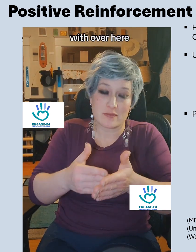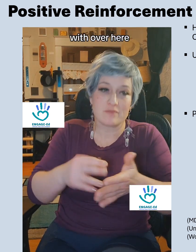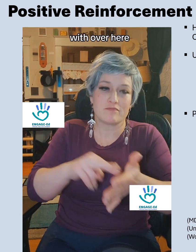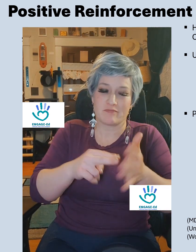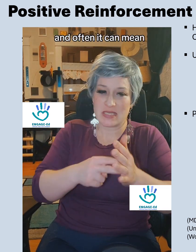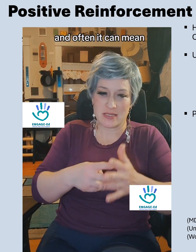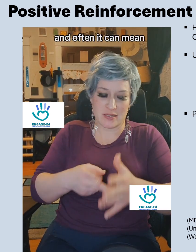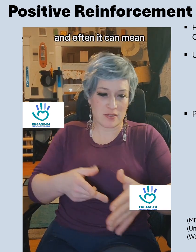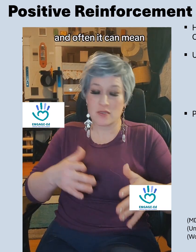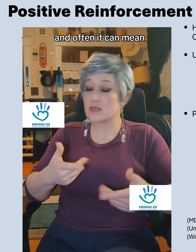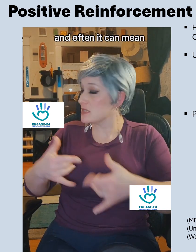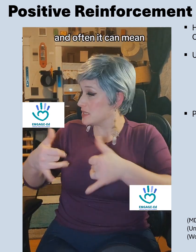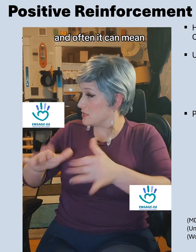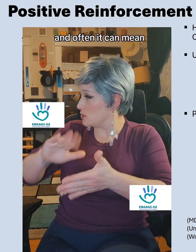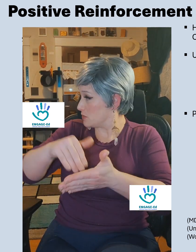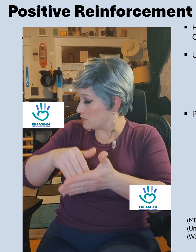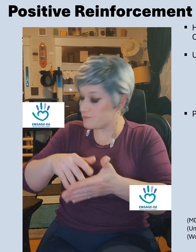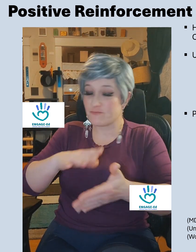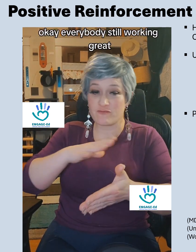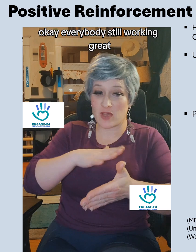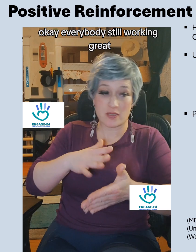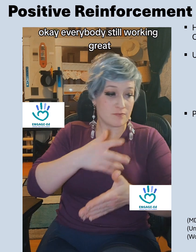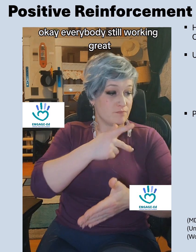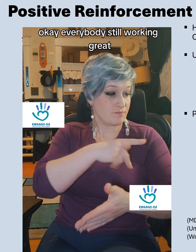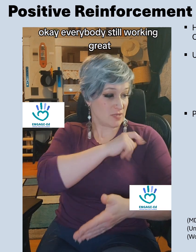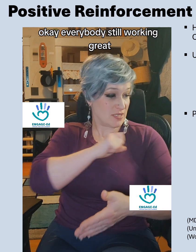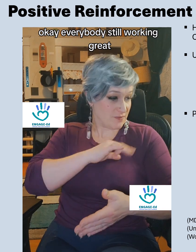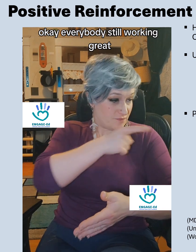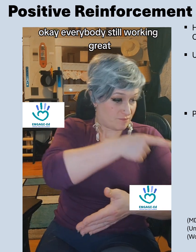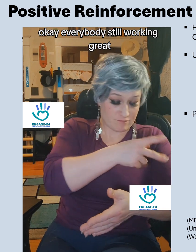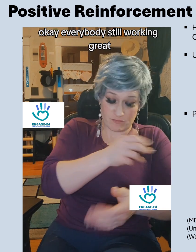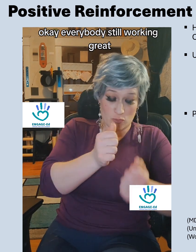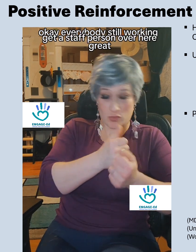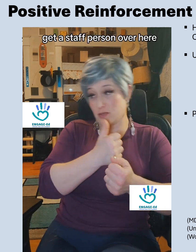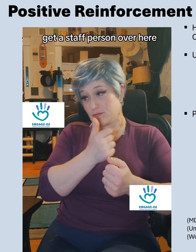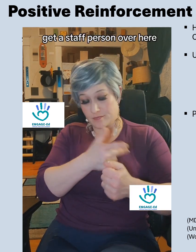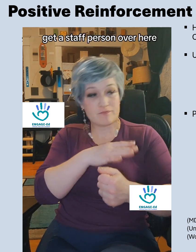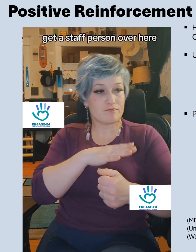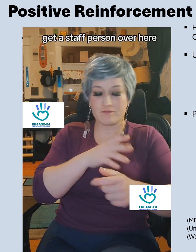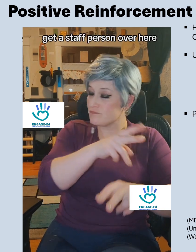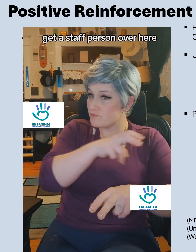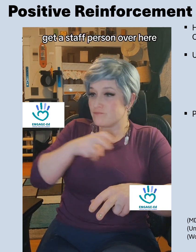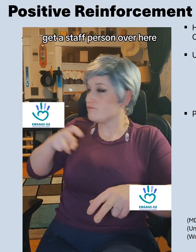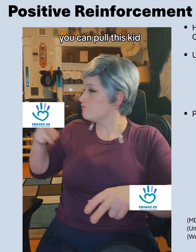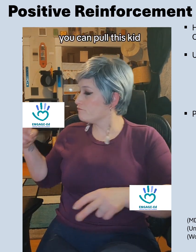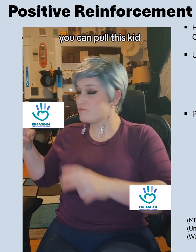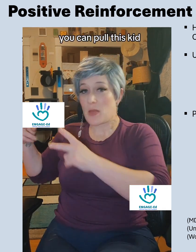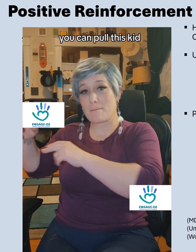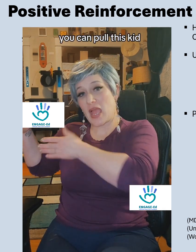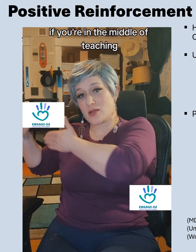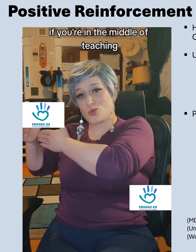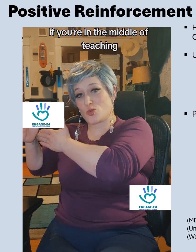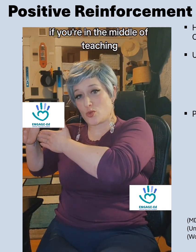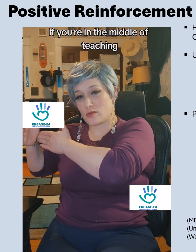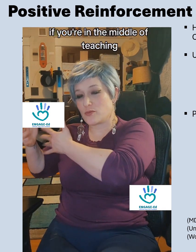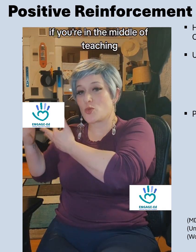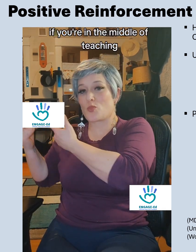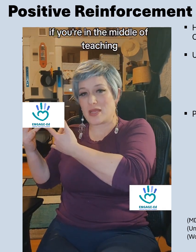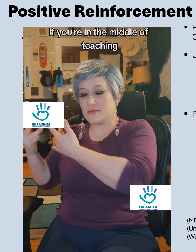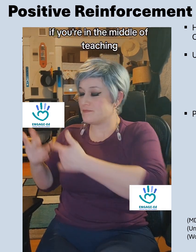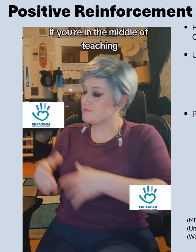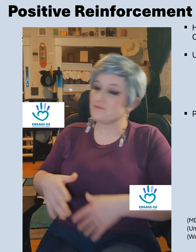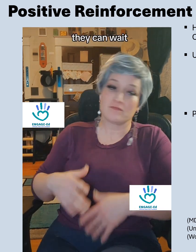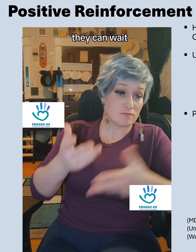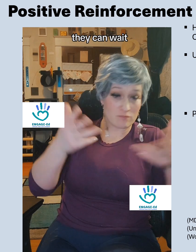here? And often it can mean, okay, everybody's still working, great, get a staff person over here. You can pull this kid if you're in the middle of